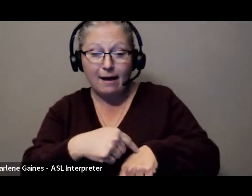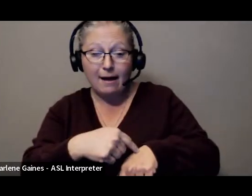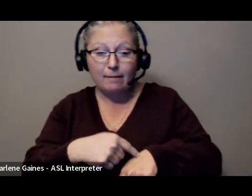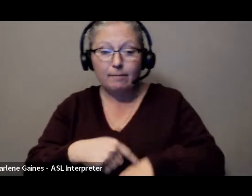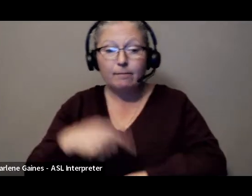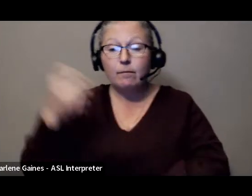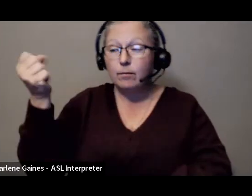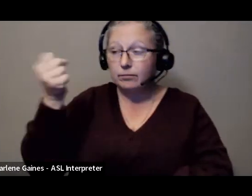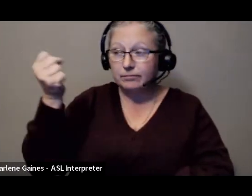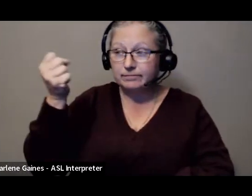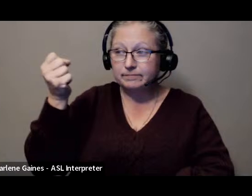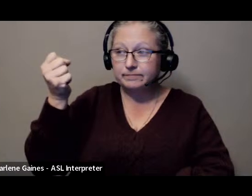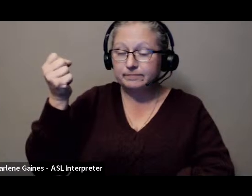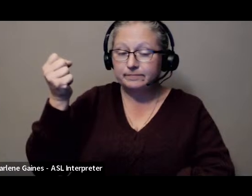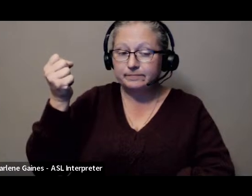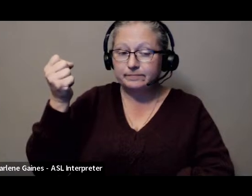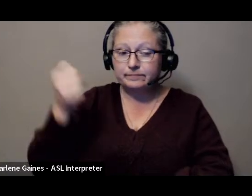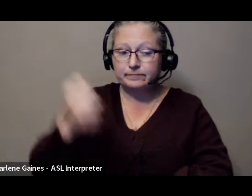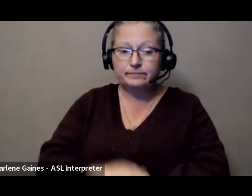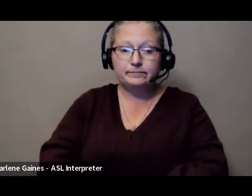second.